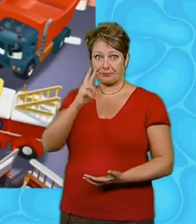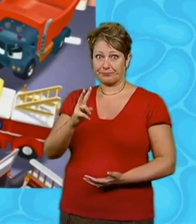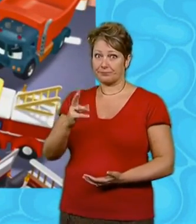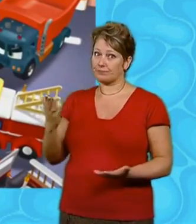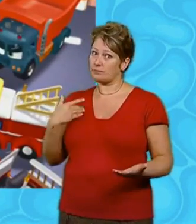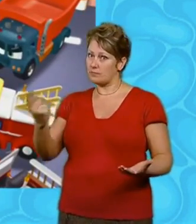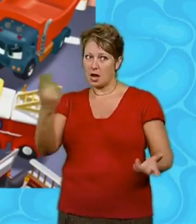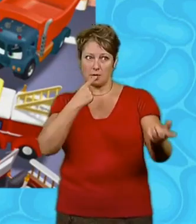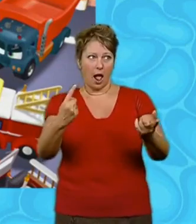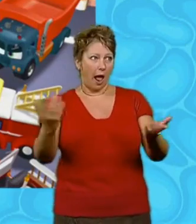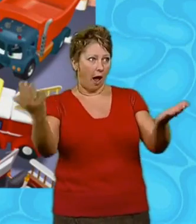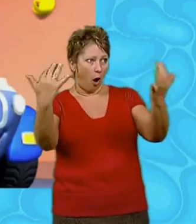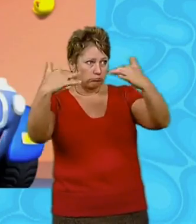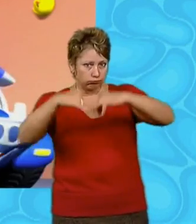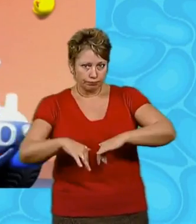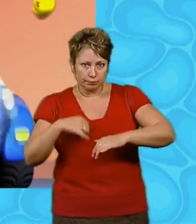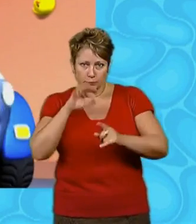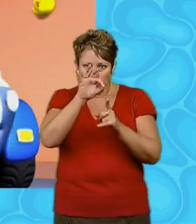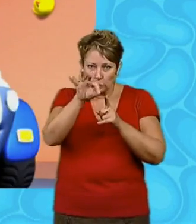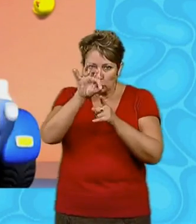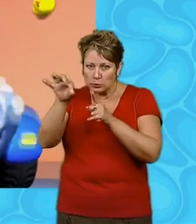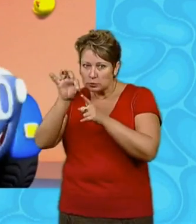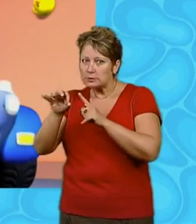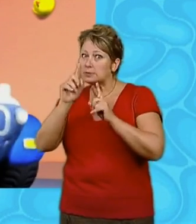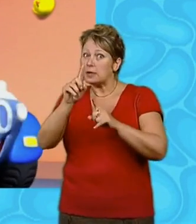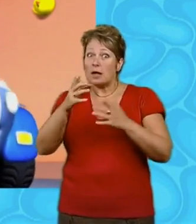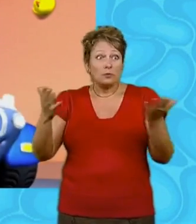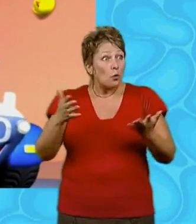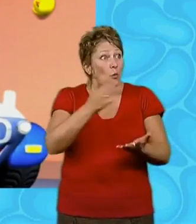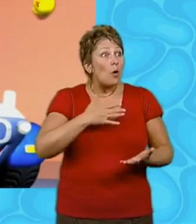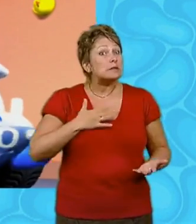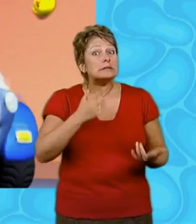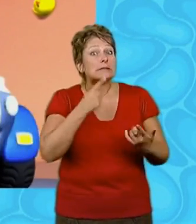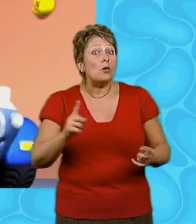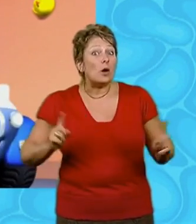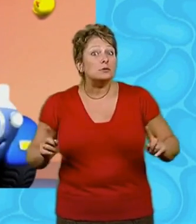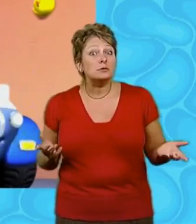called everyone here for questioning. Before we begin, do any of you have anything you'd